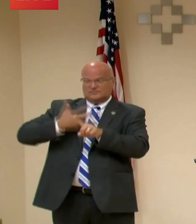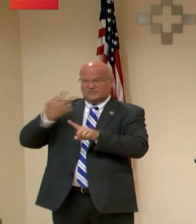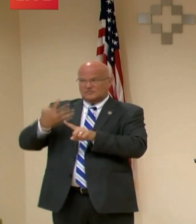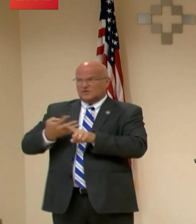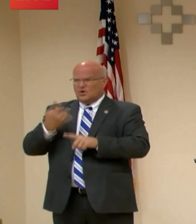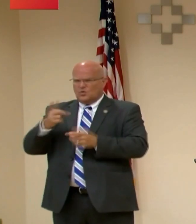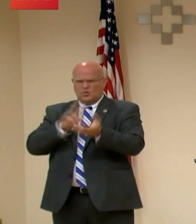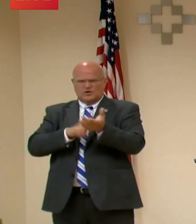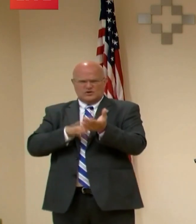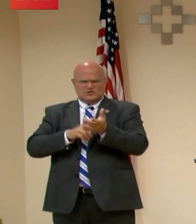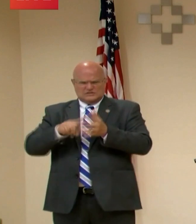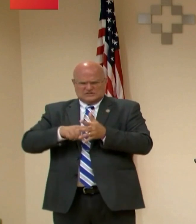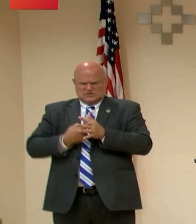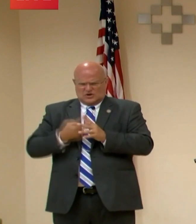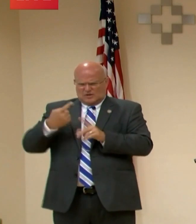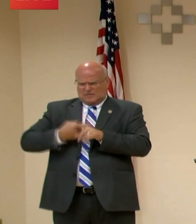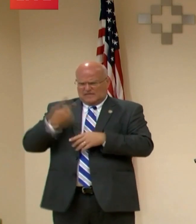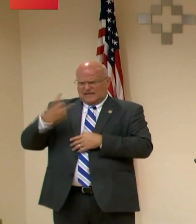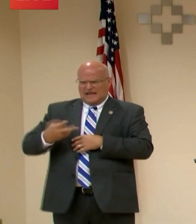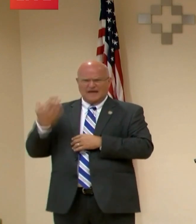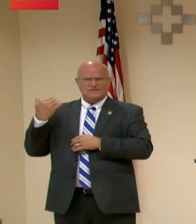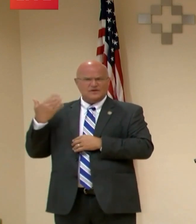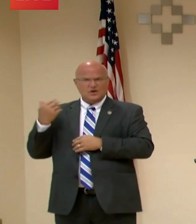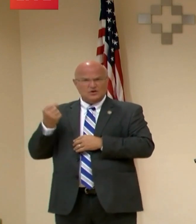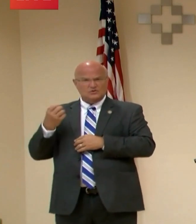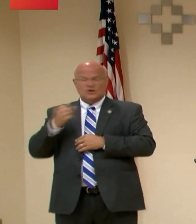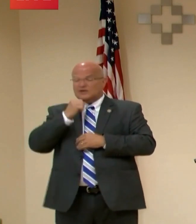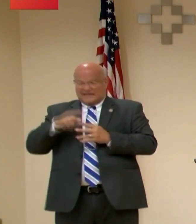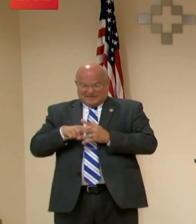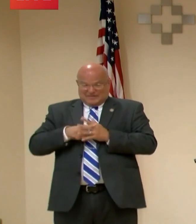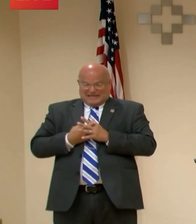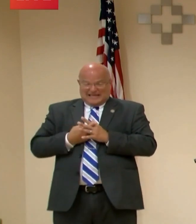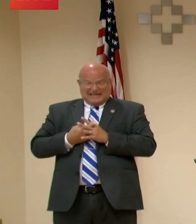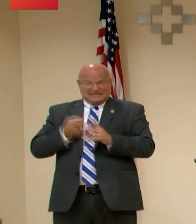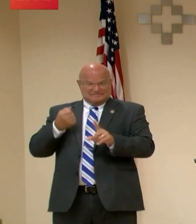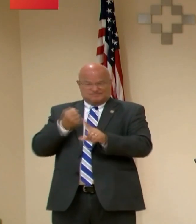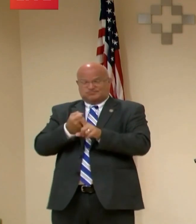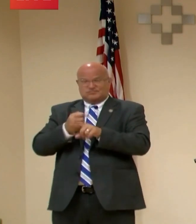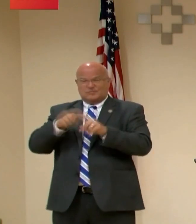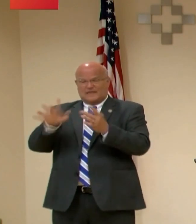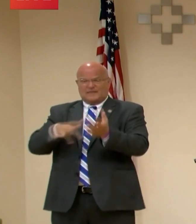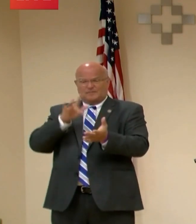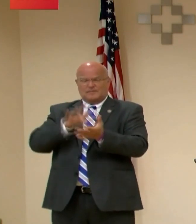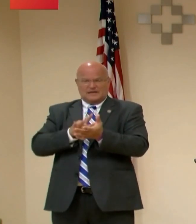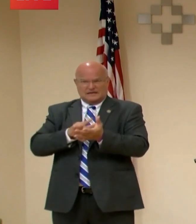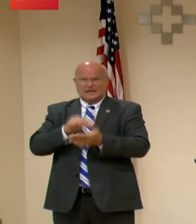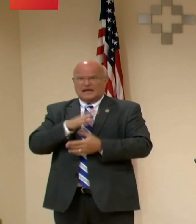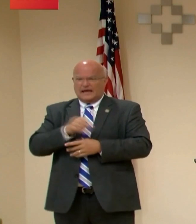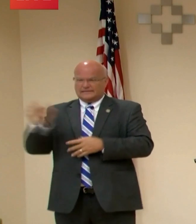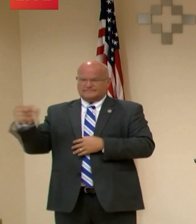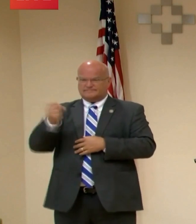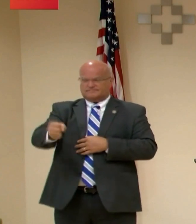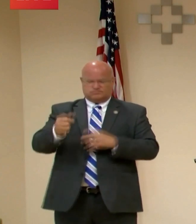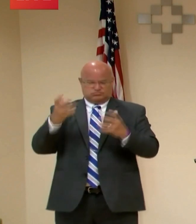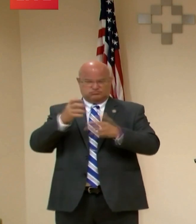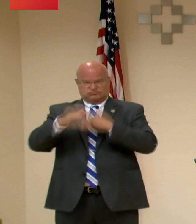nurse came on board, I think it was a month and a half ago. So not the beginning of the pandemic, but in the middle of it. And